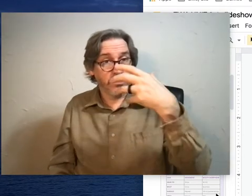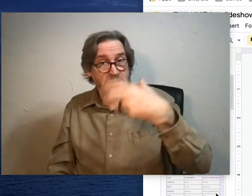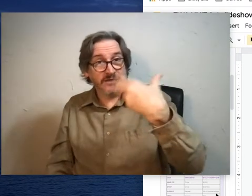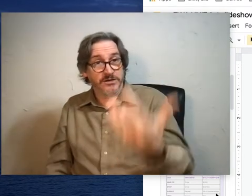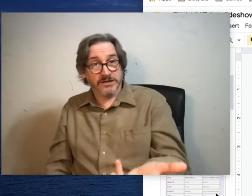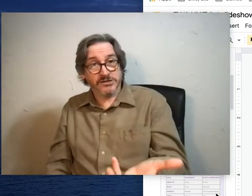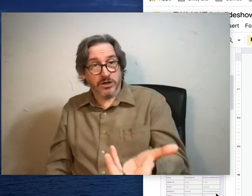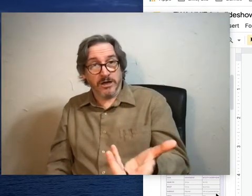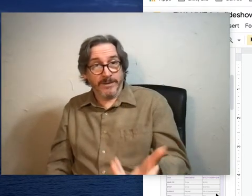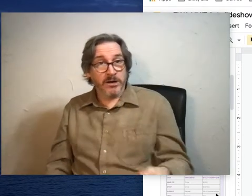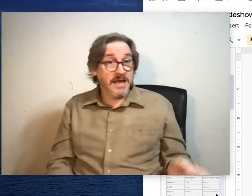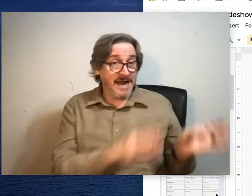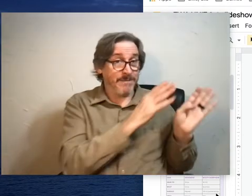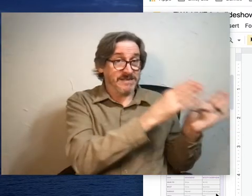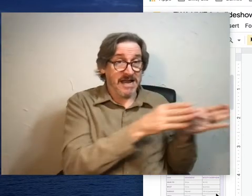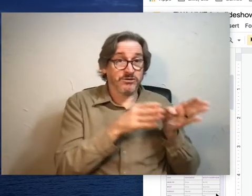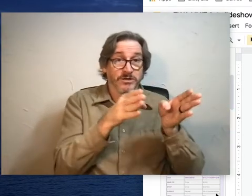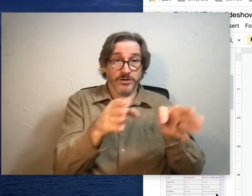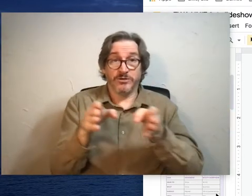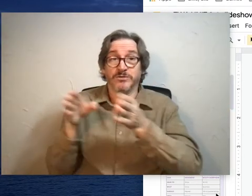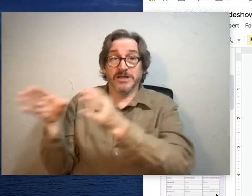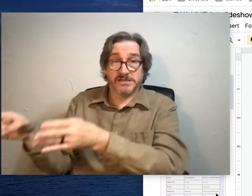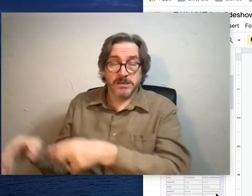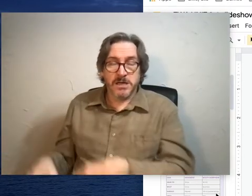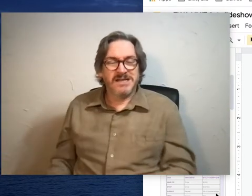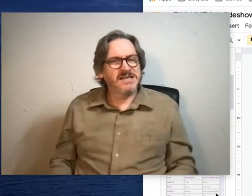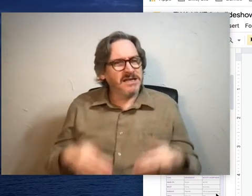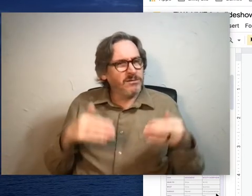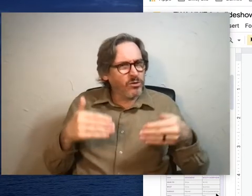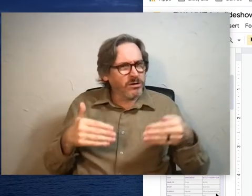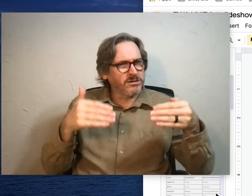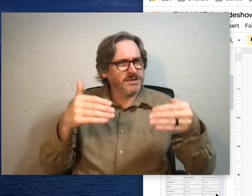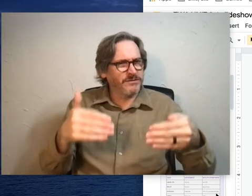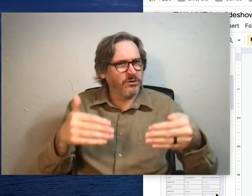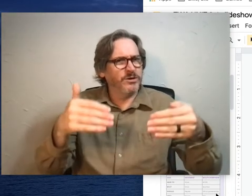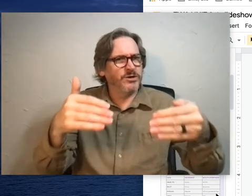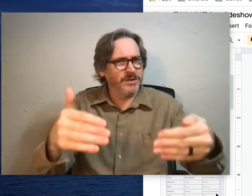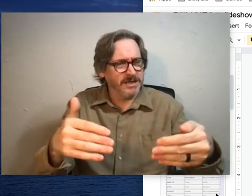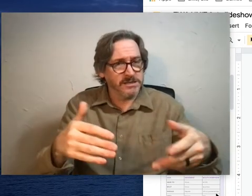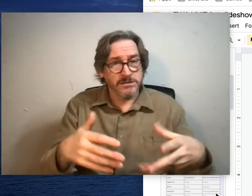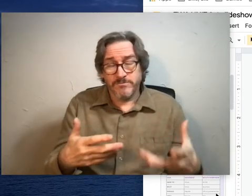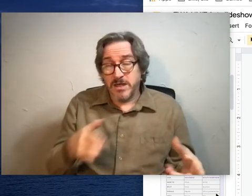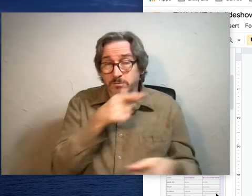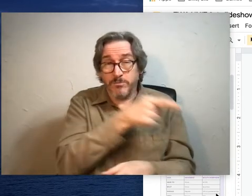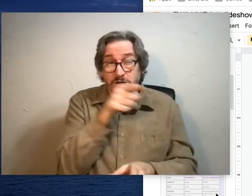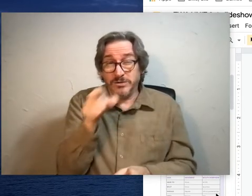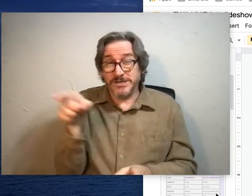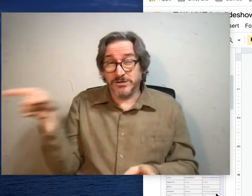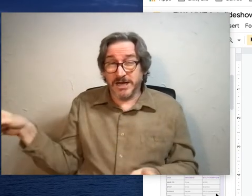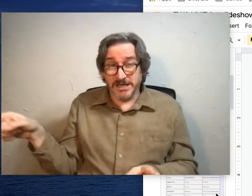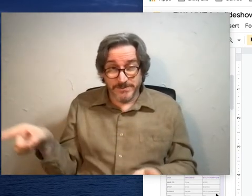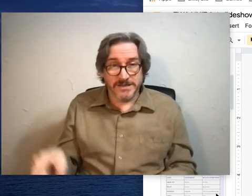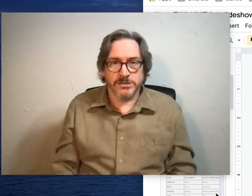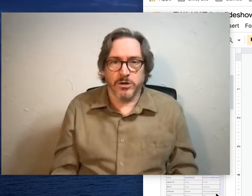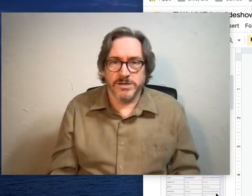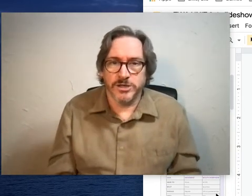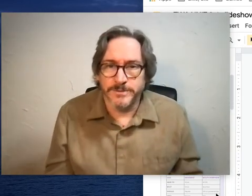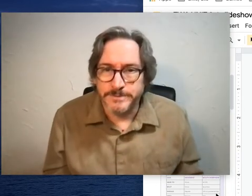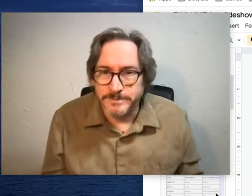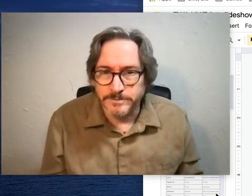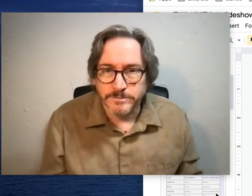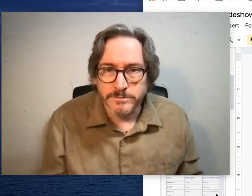location each of the things you're talking about. It happens naturally when you do this. It's a little more difficult when you're doing this, but using your signing space is